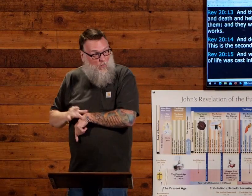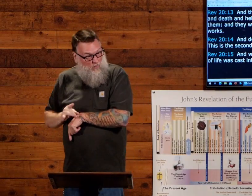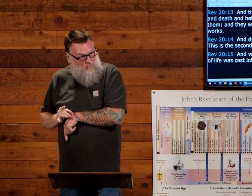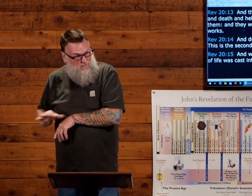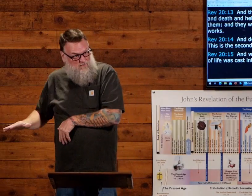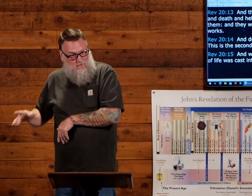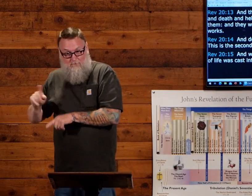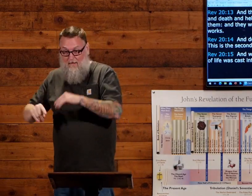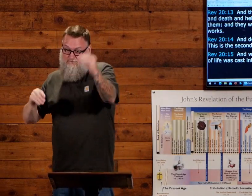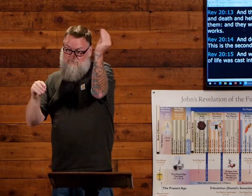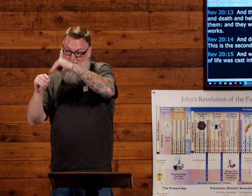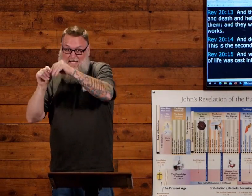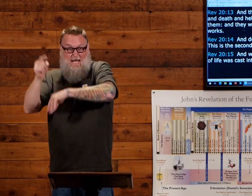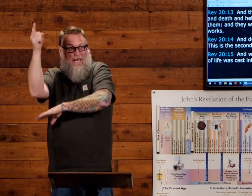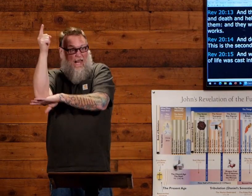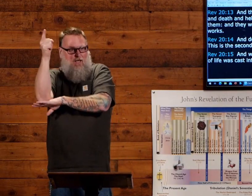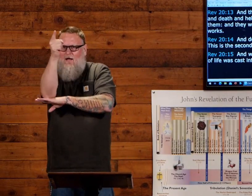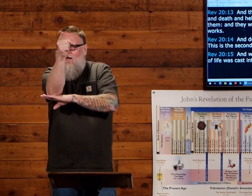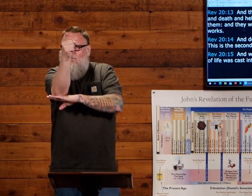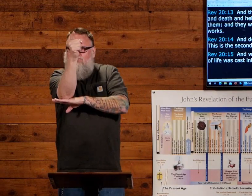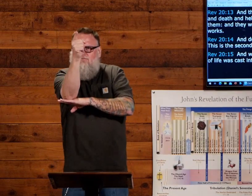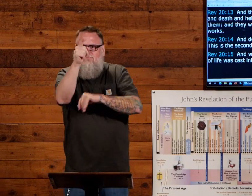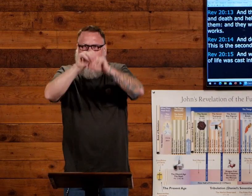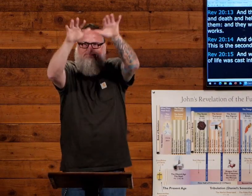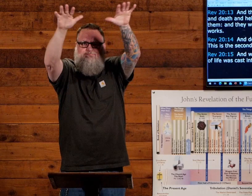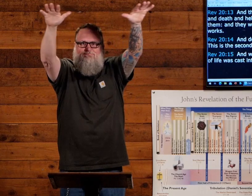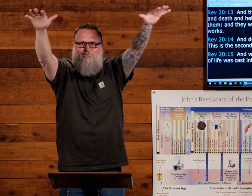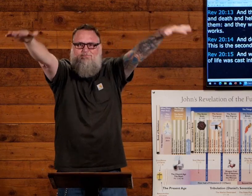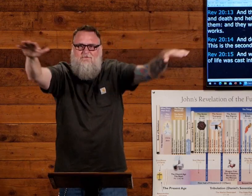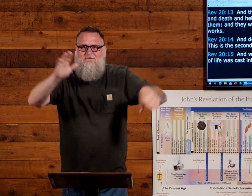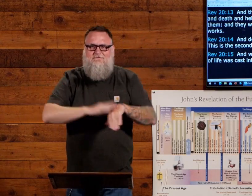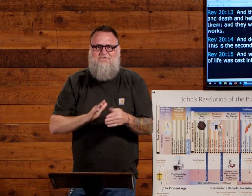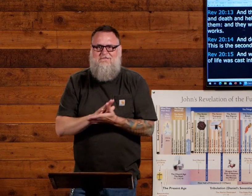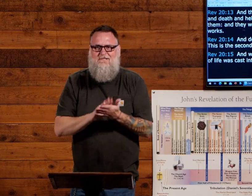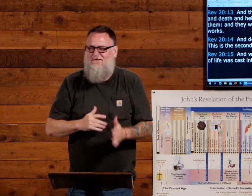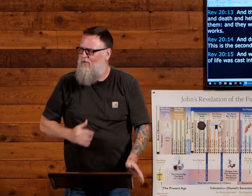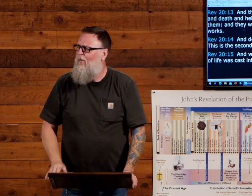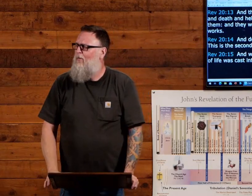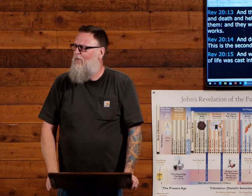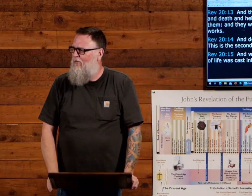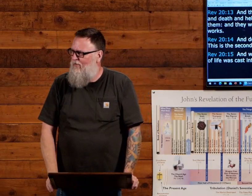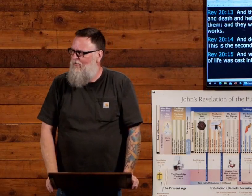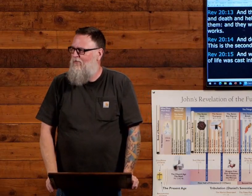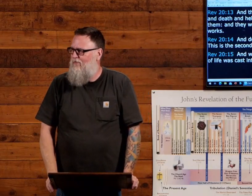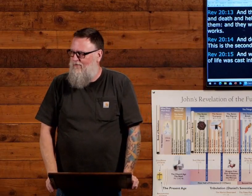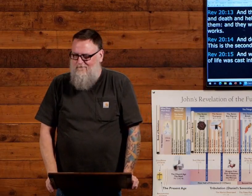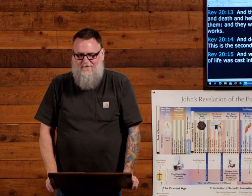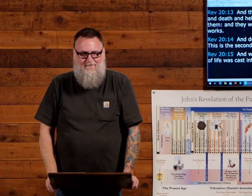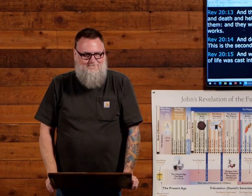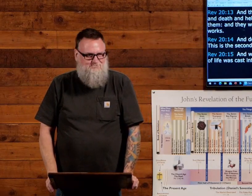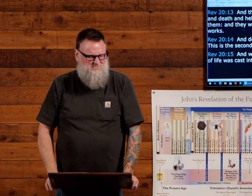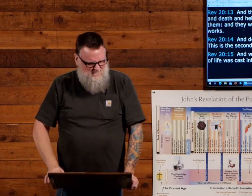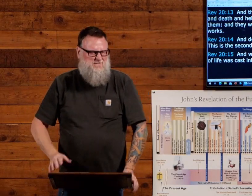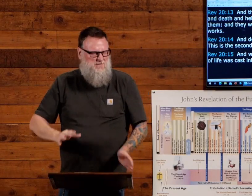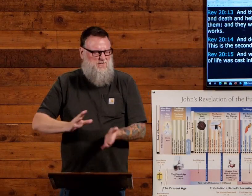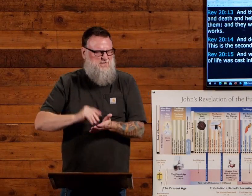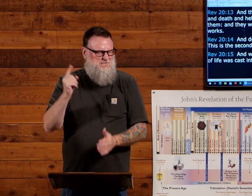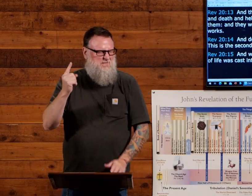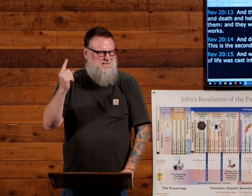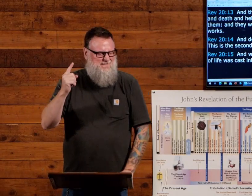When they died, they put their ashes in a cannon and shot them out to sea. Okay, well, that's interesting.